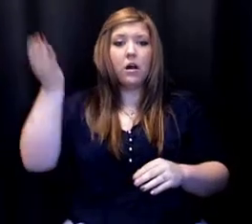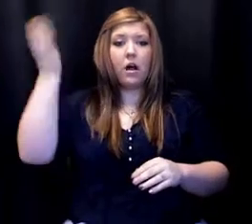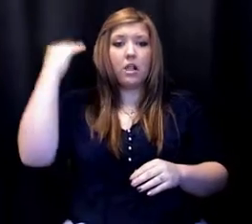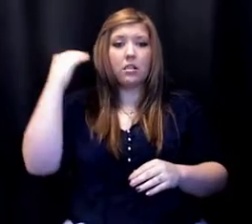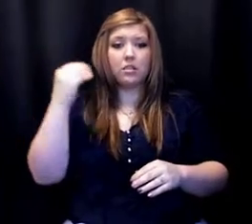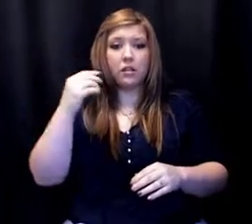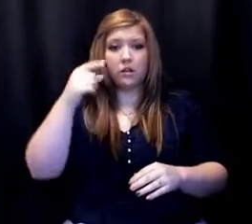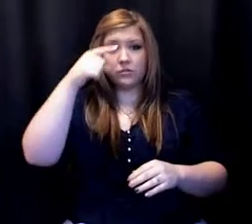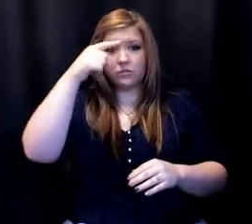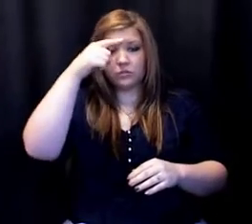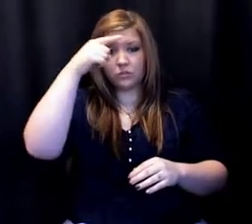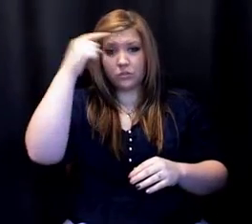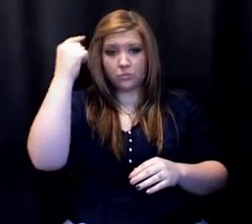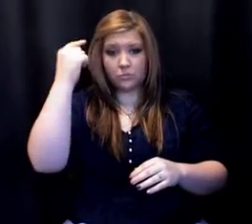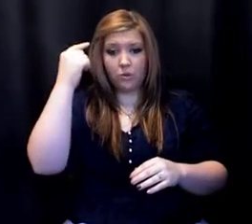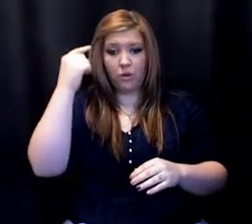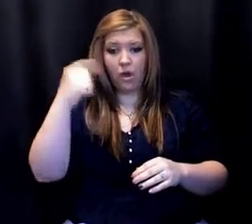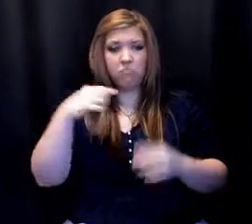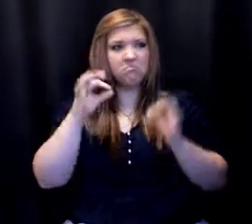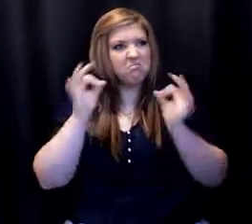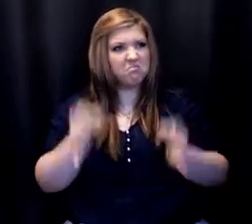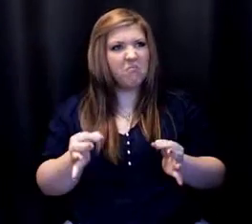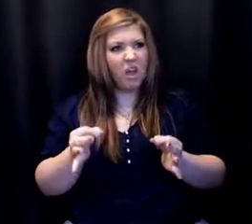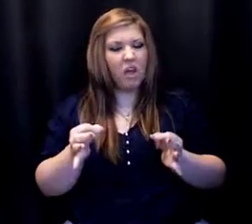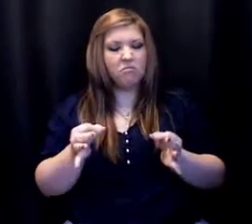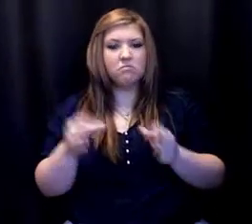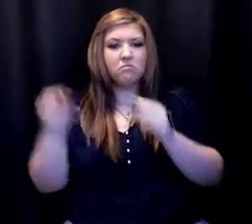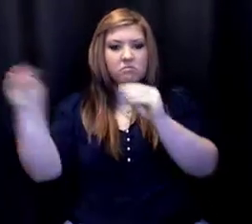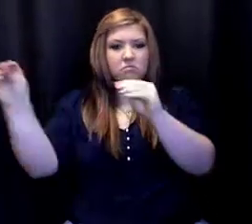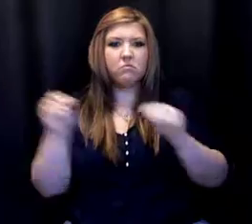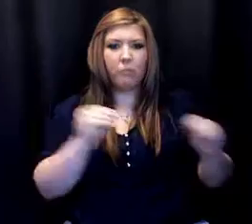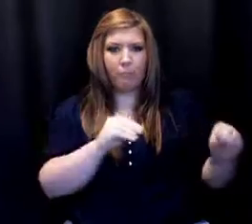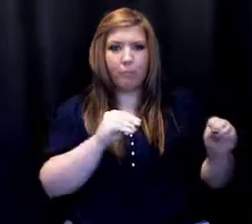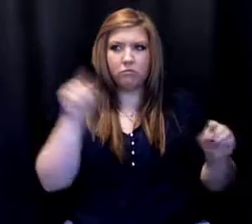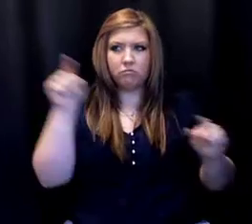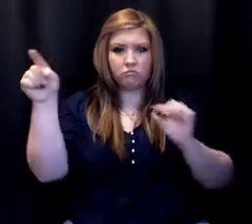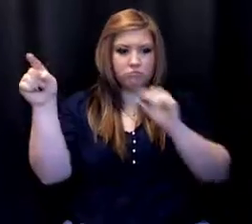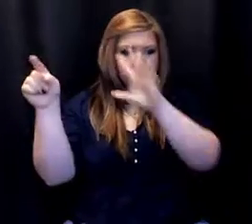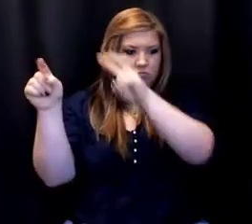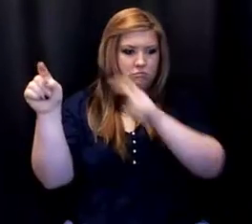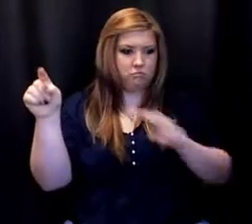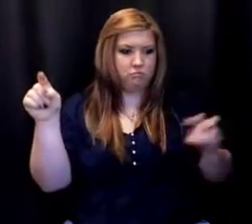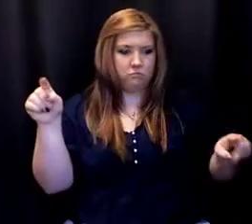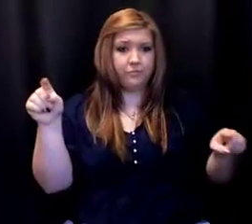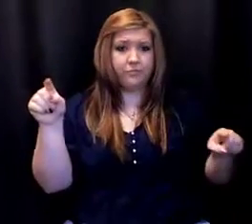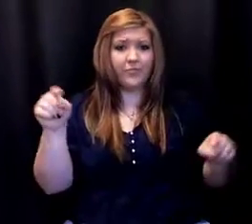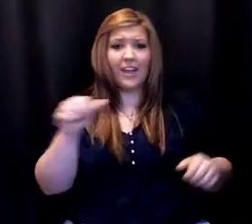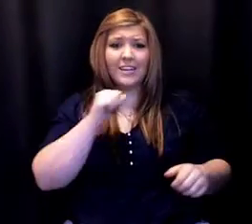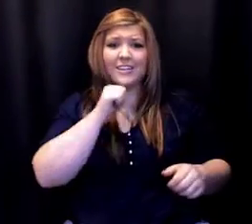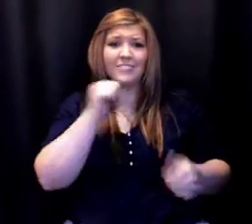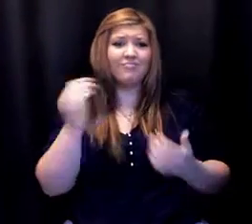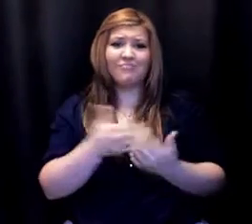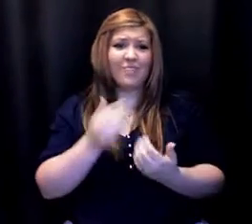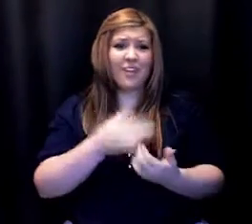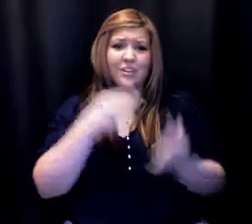Arizona. That decision wasn't an easy decision, but once it was made, I had to go into the